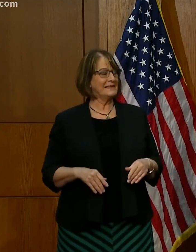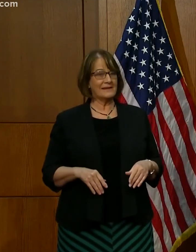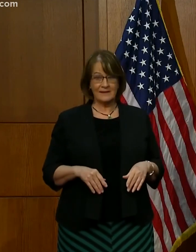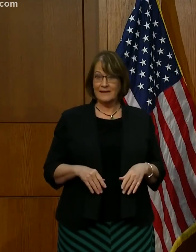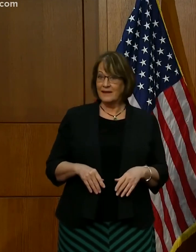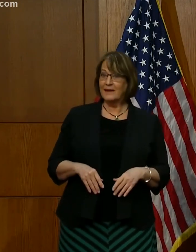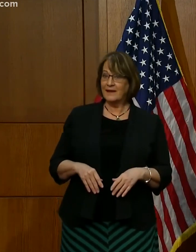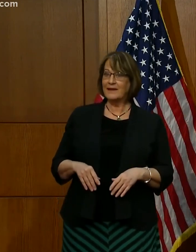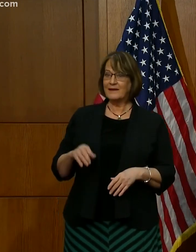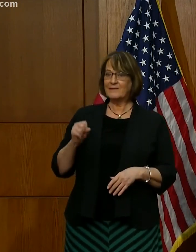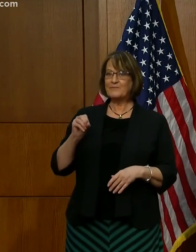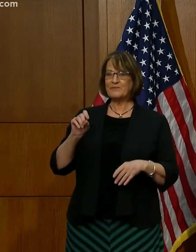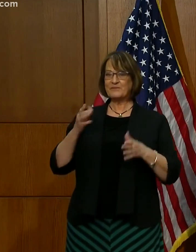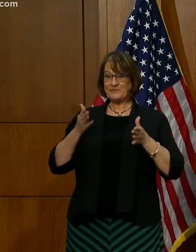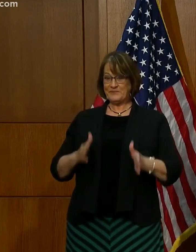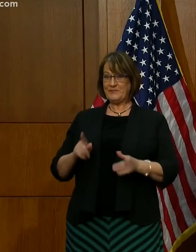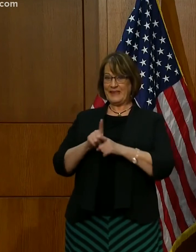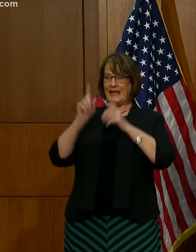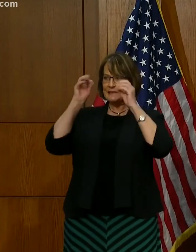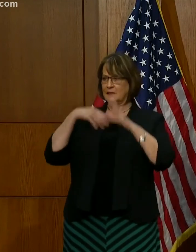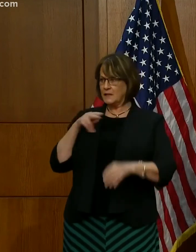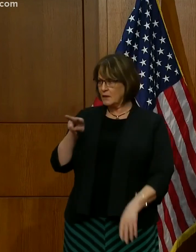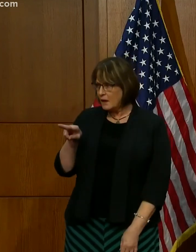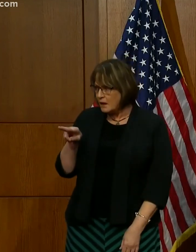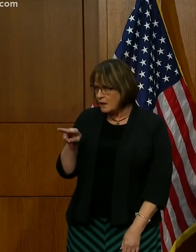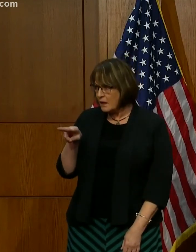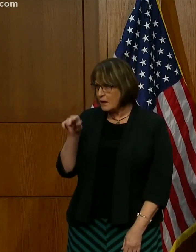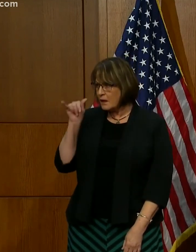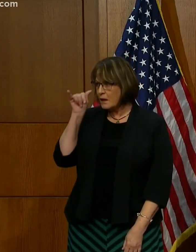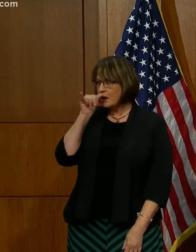So as a teacher, I'm observing how he's reacting.